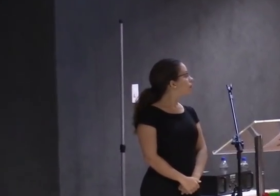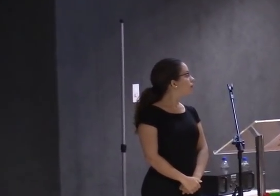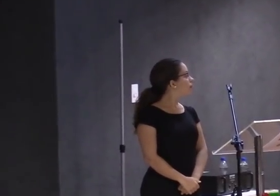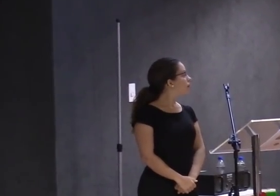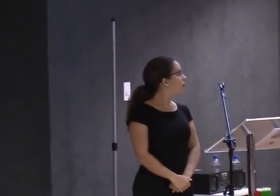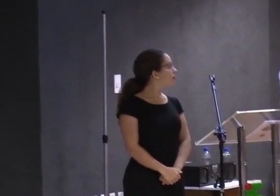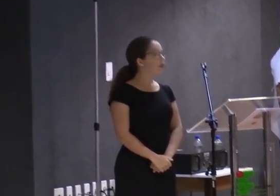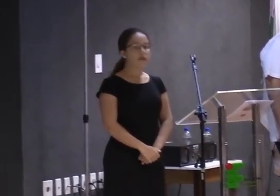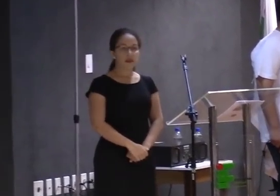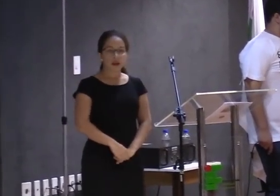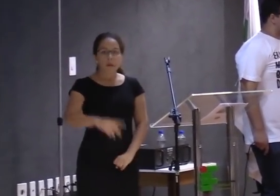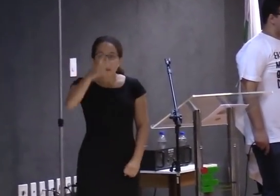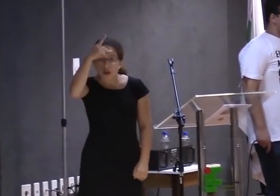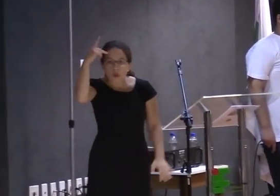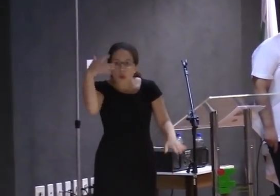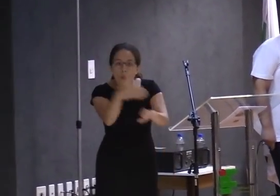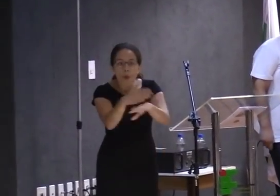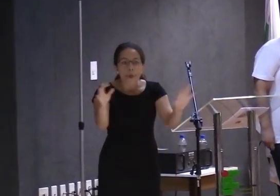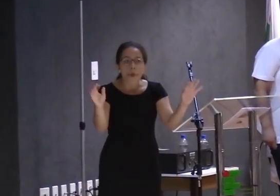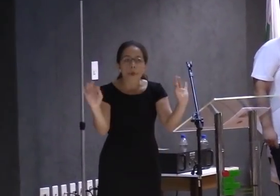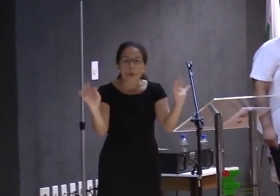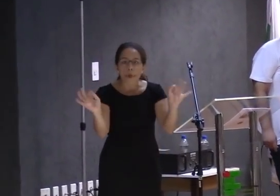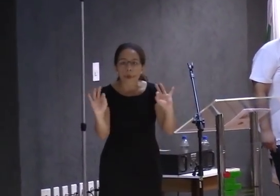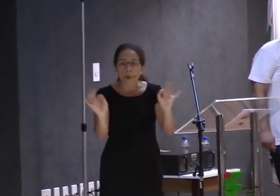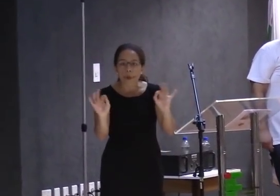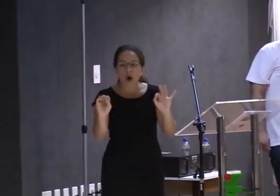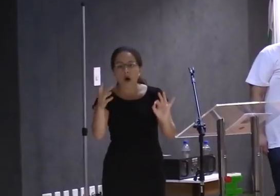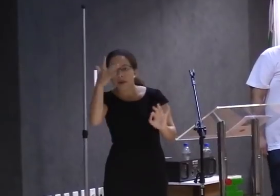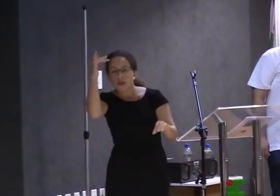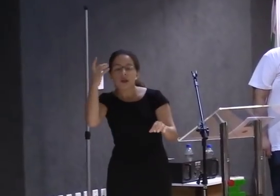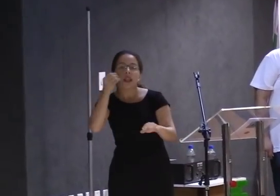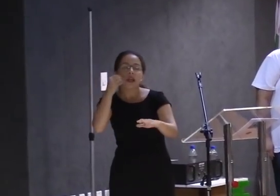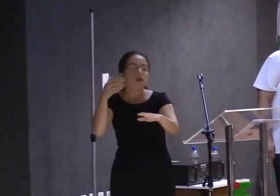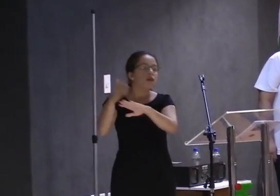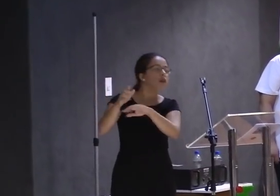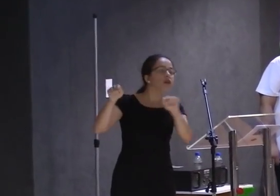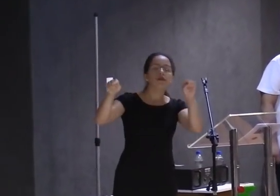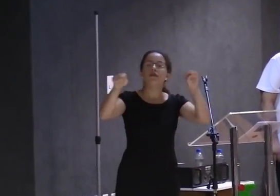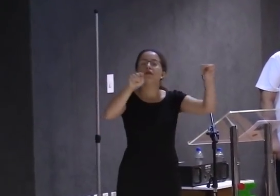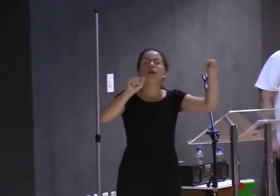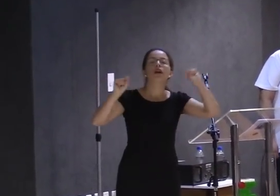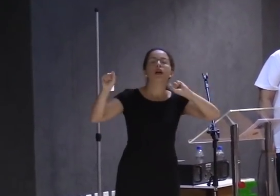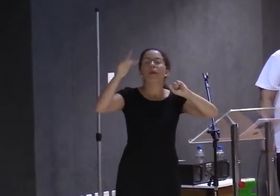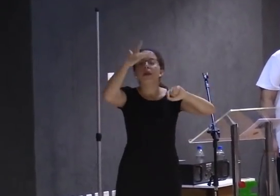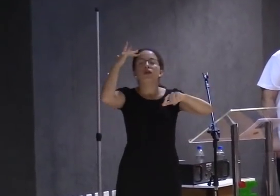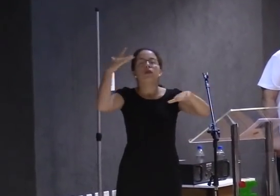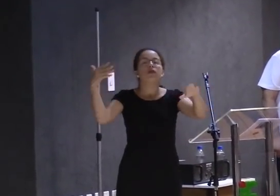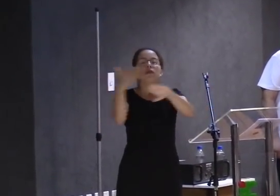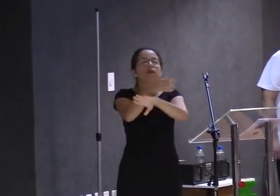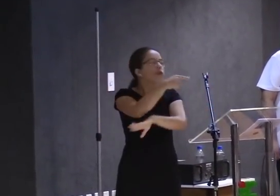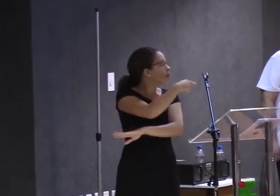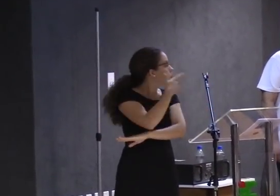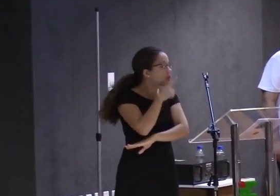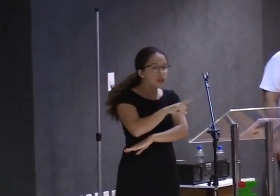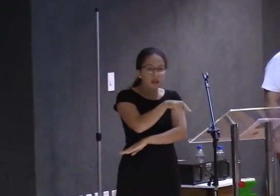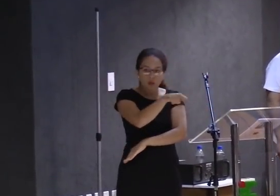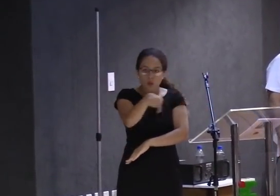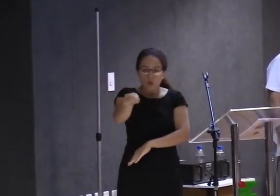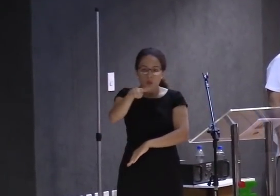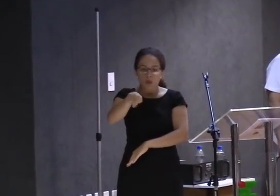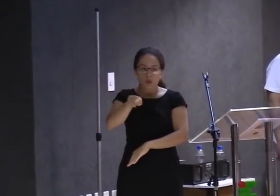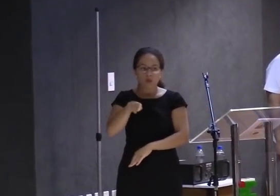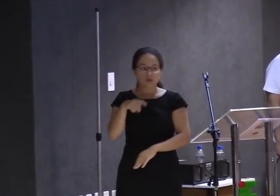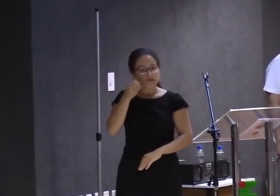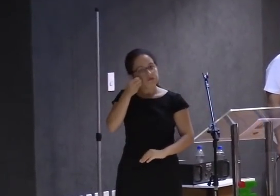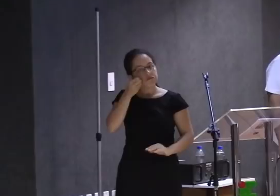Anyone still logging in? Alguém ainda está fazendo login? Todo mundo já acabou? So let's wait a few seconds.